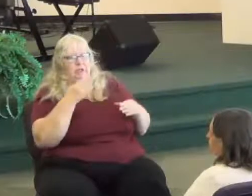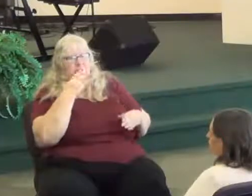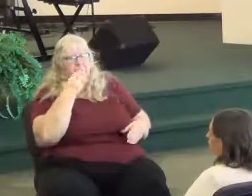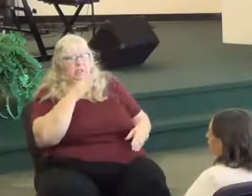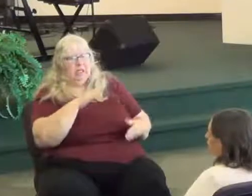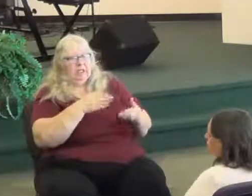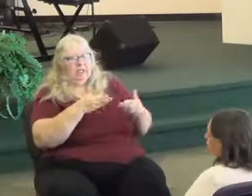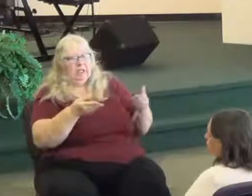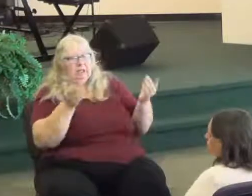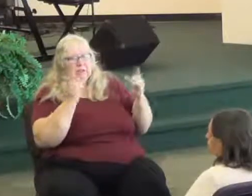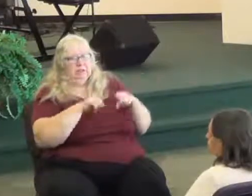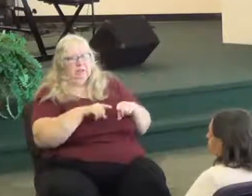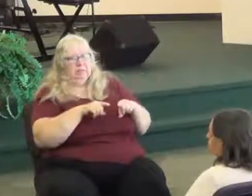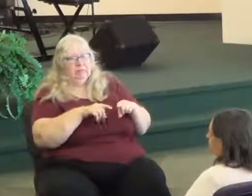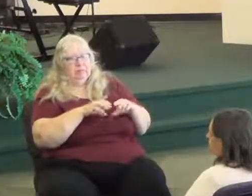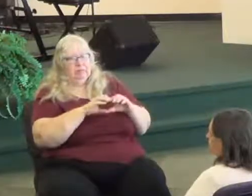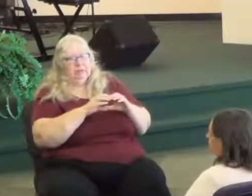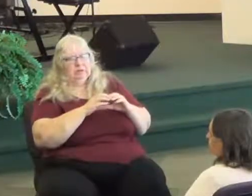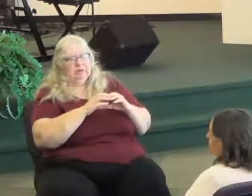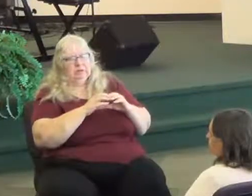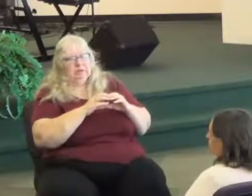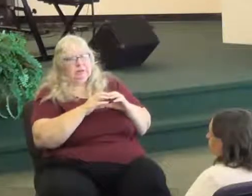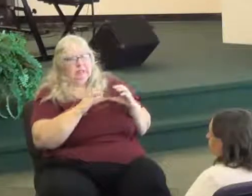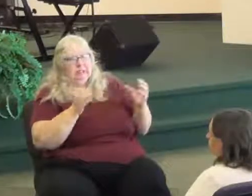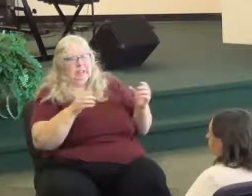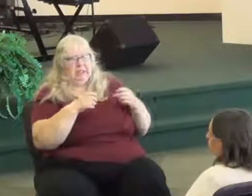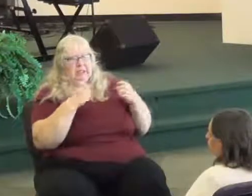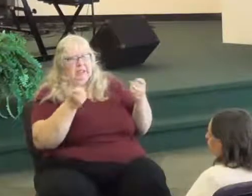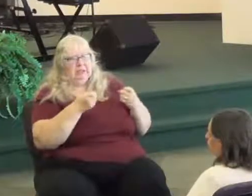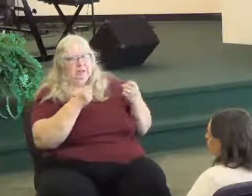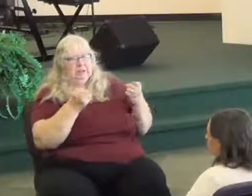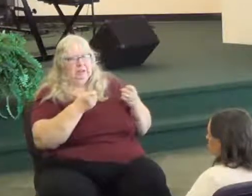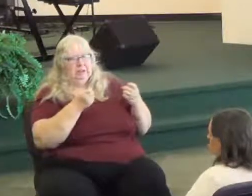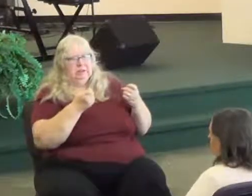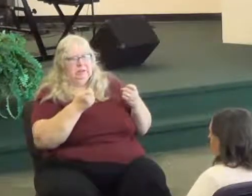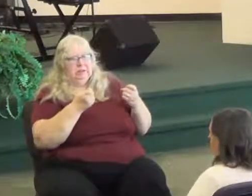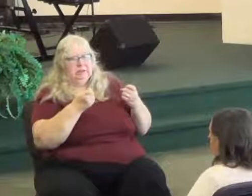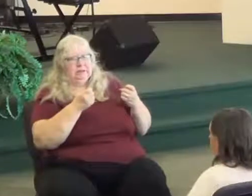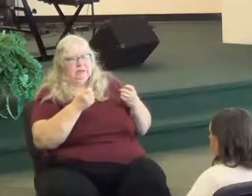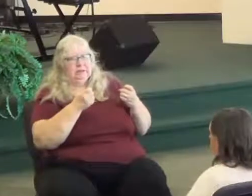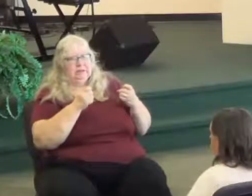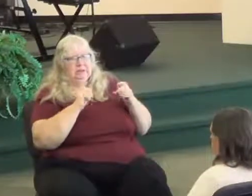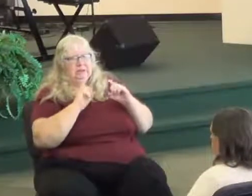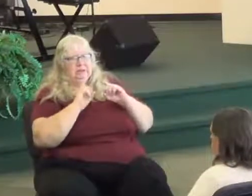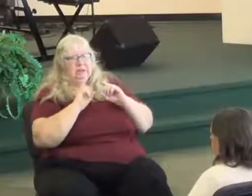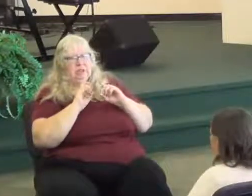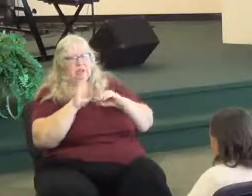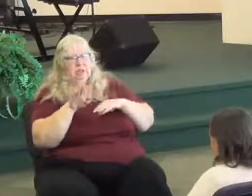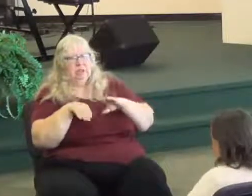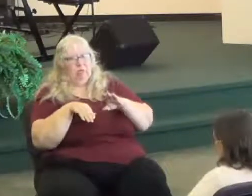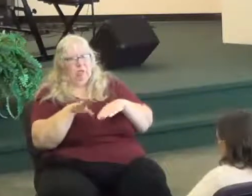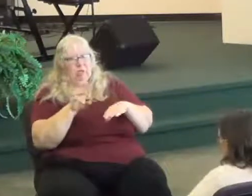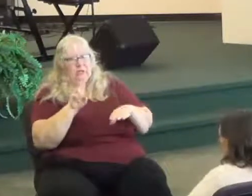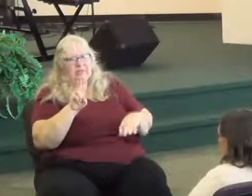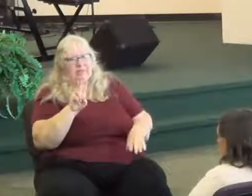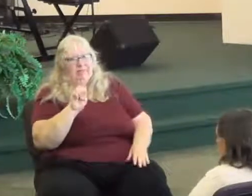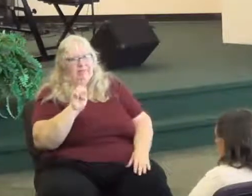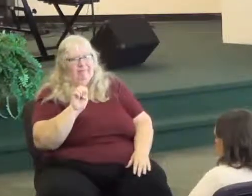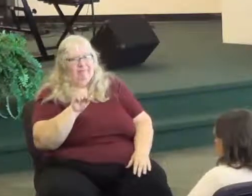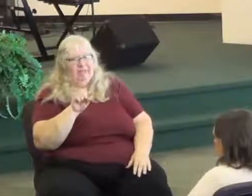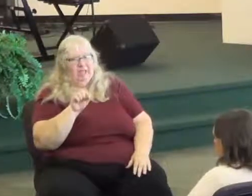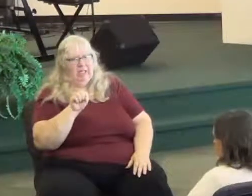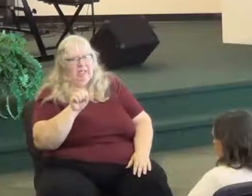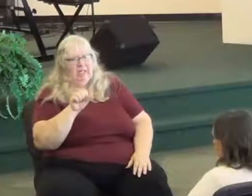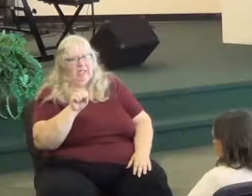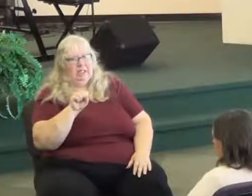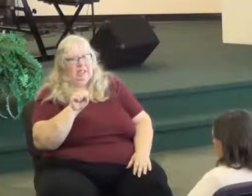like, man, that's too much sin. It's like, man, go walk the Vegas Strip and you're like, man, this is just gross. Never been